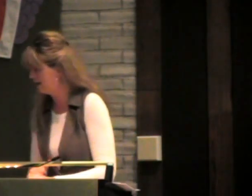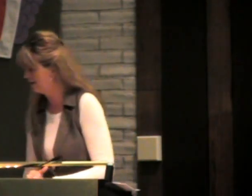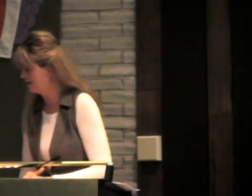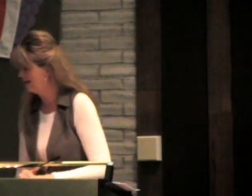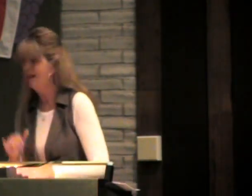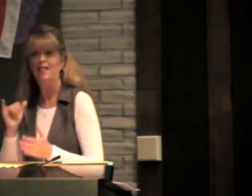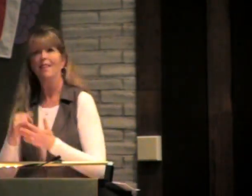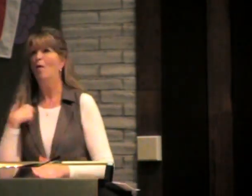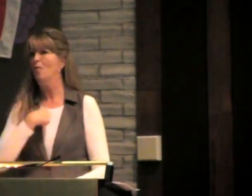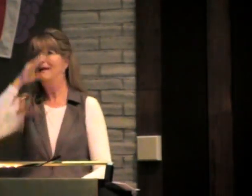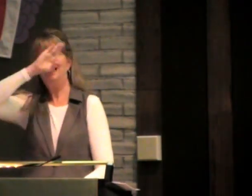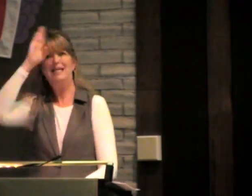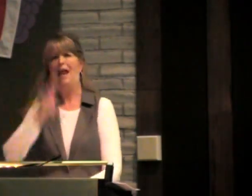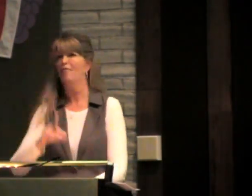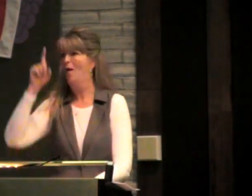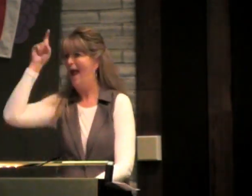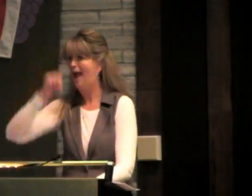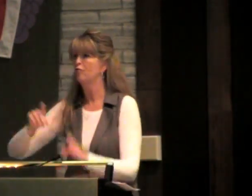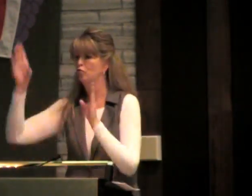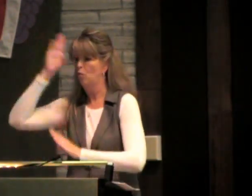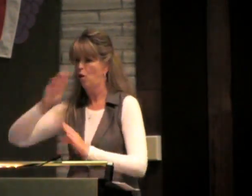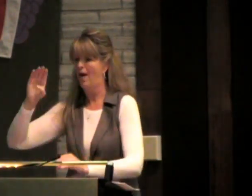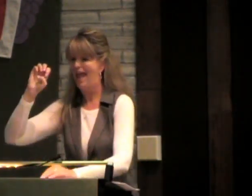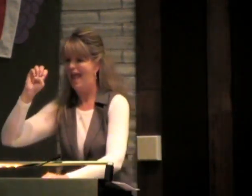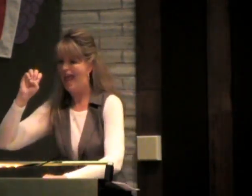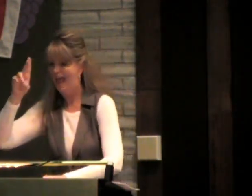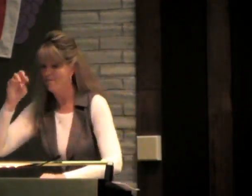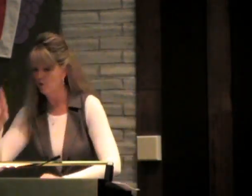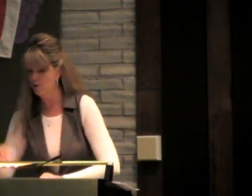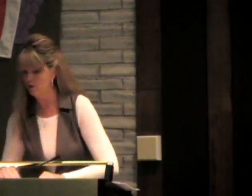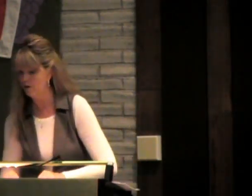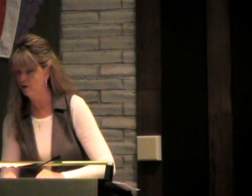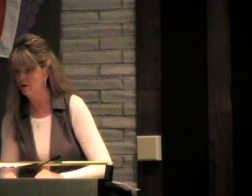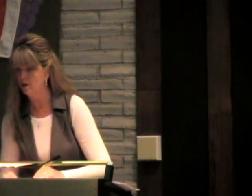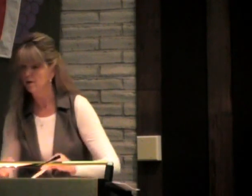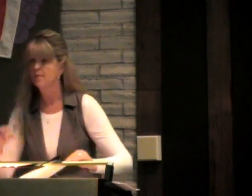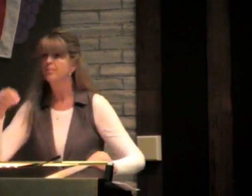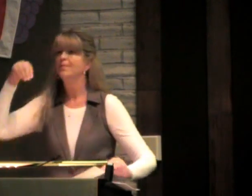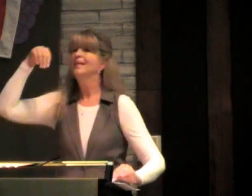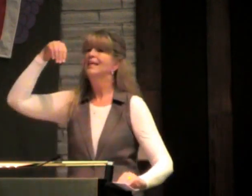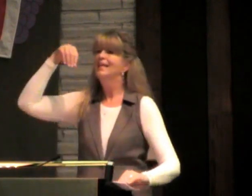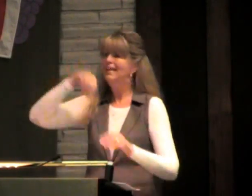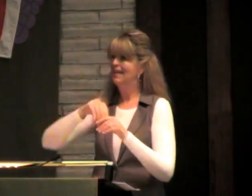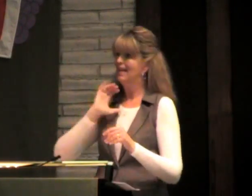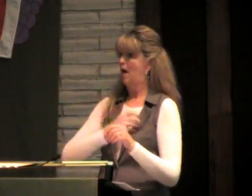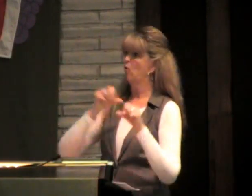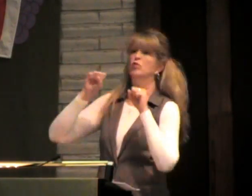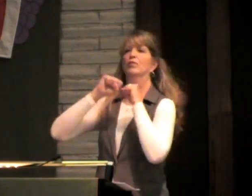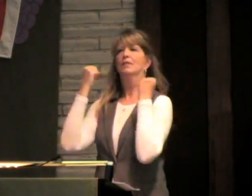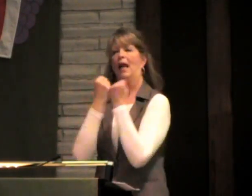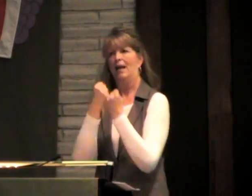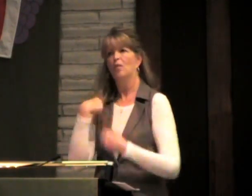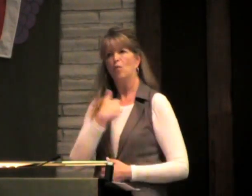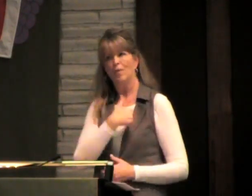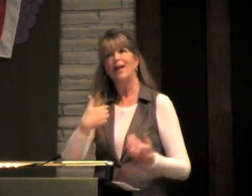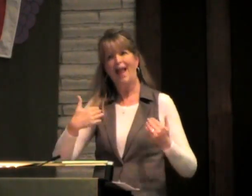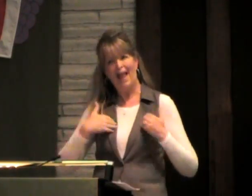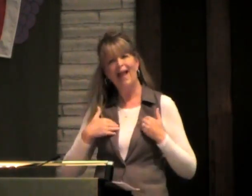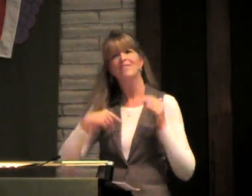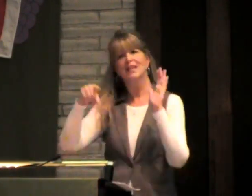Now, should we tell folks like that, something like that? That you don't have to worry ever? Well, in our